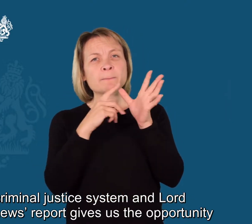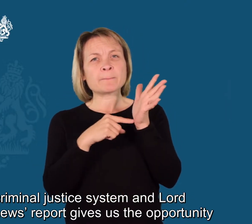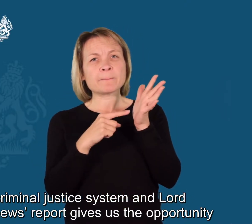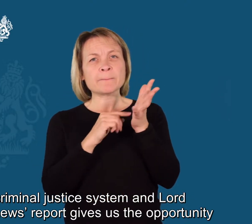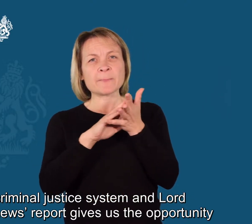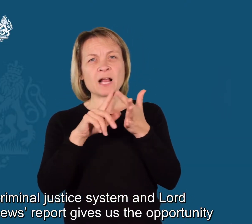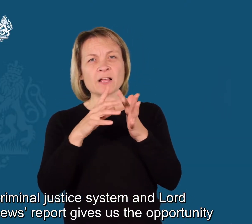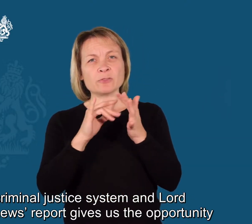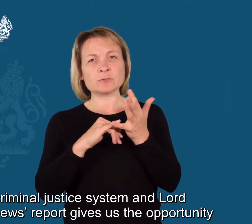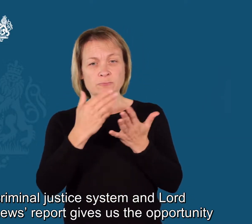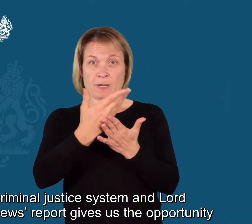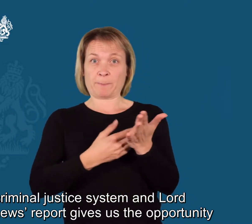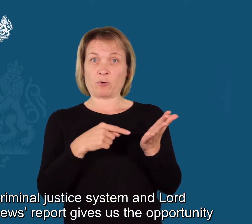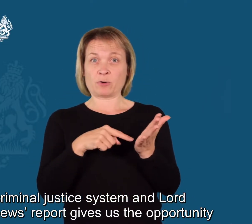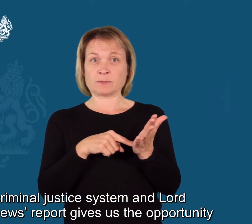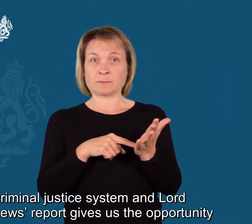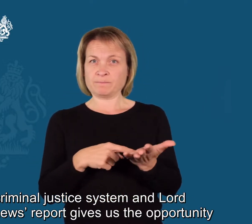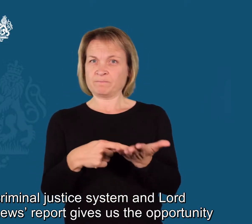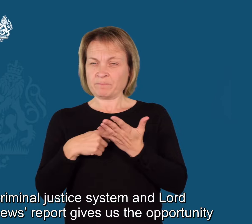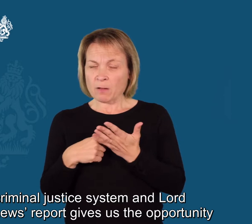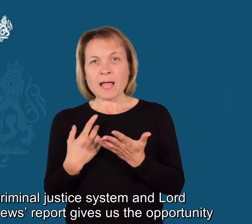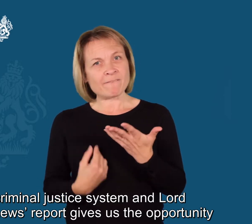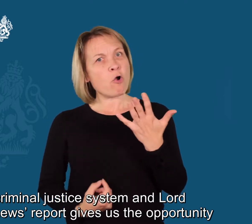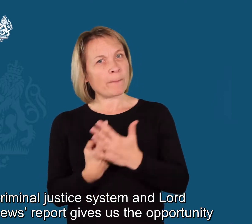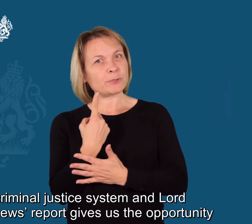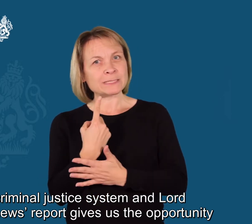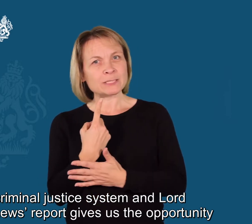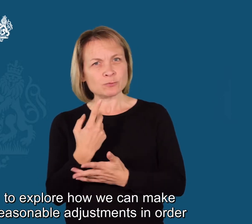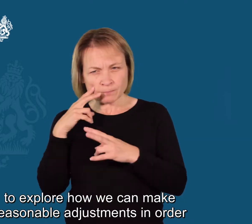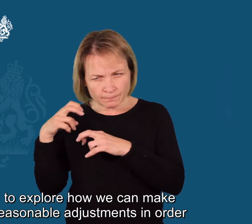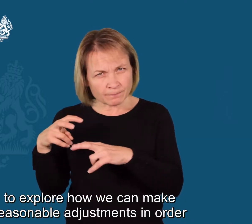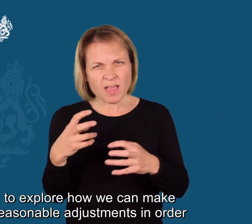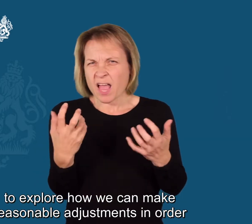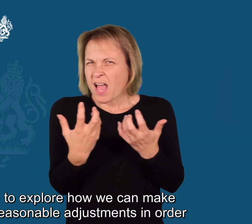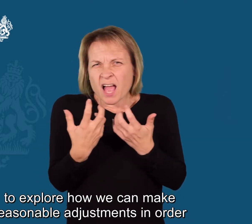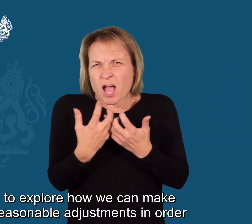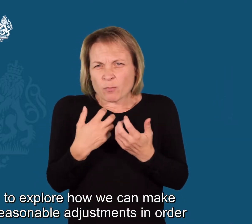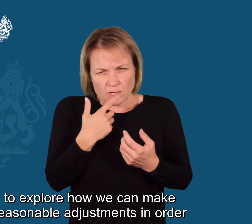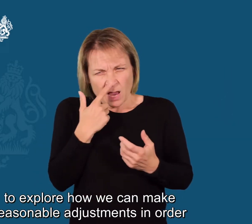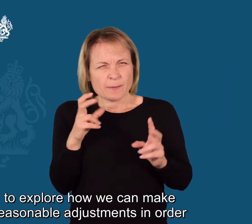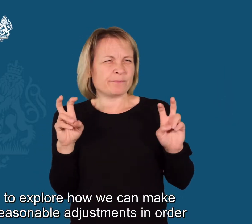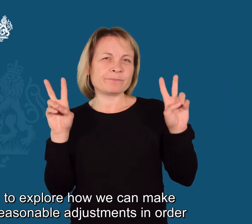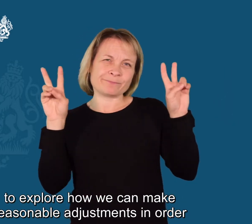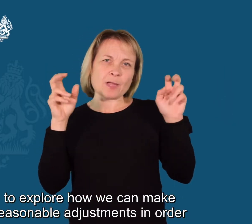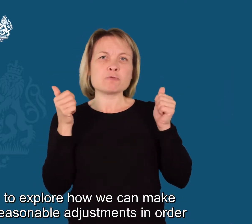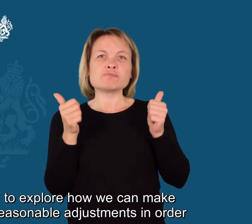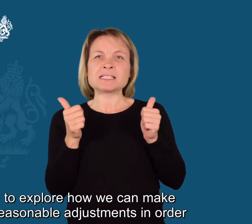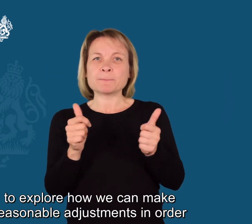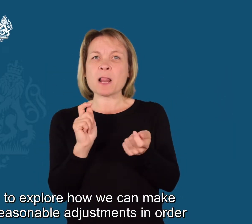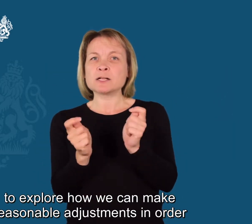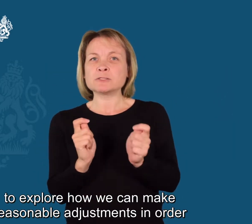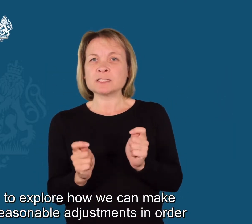opportunity to explore how we can make reasonable adjustments in order to meet a potential juror's specific needs.